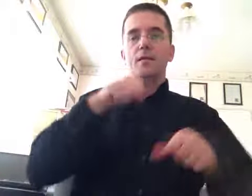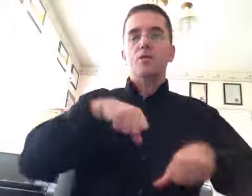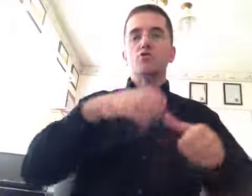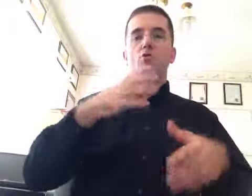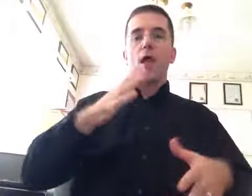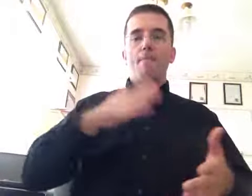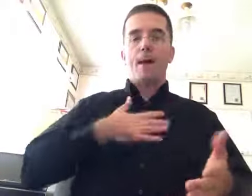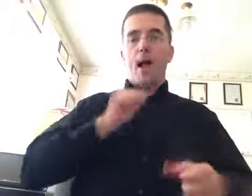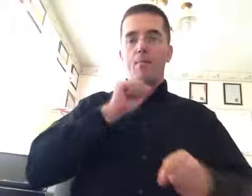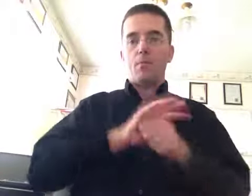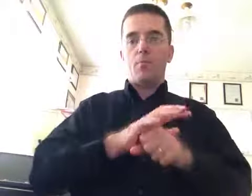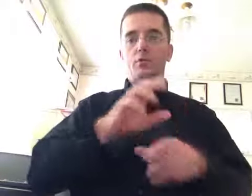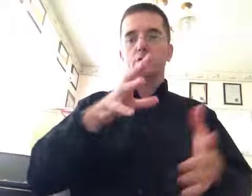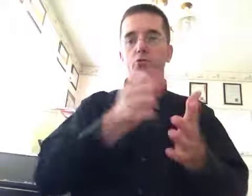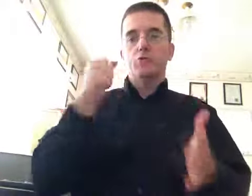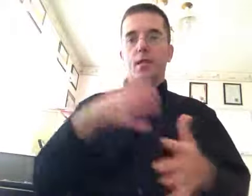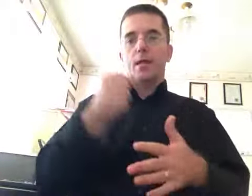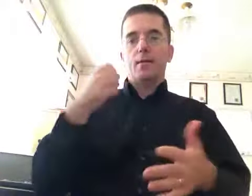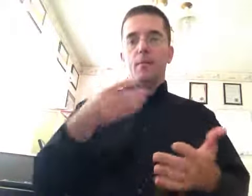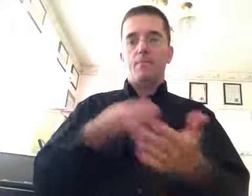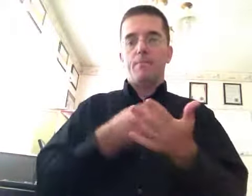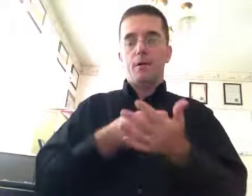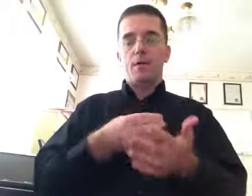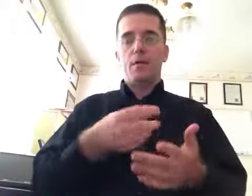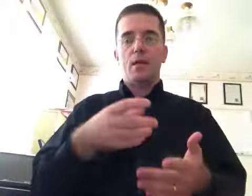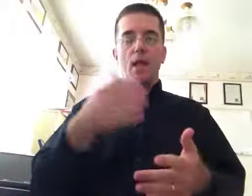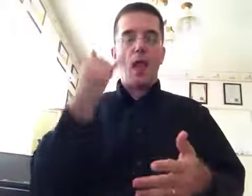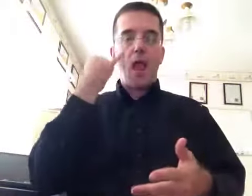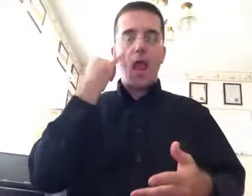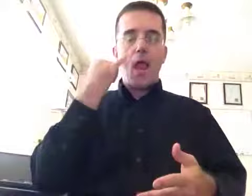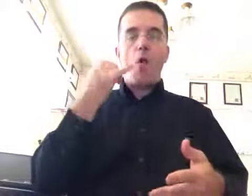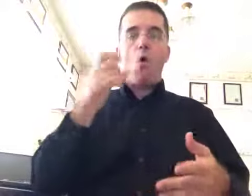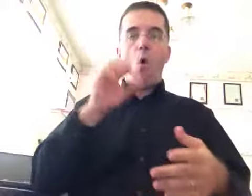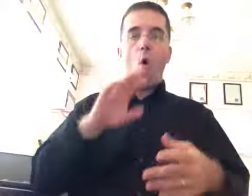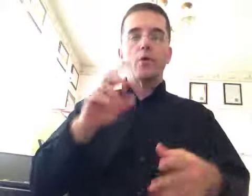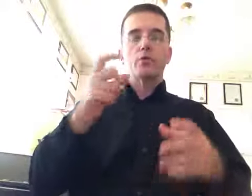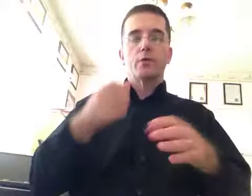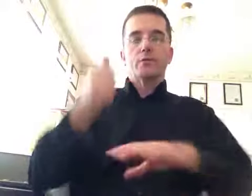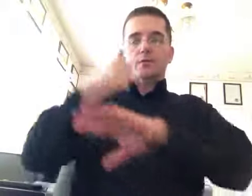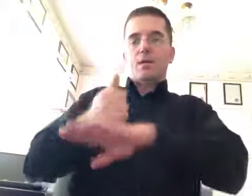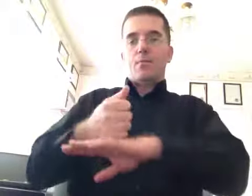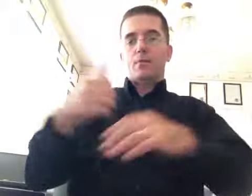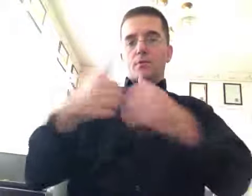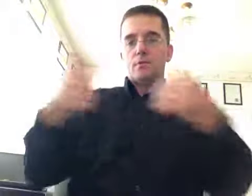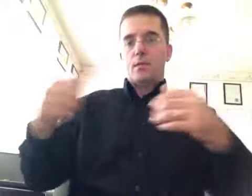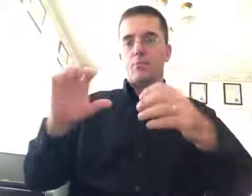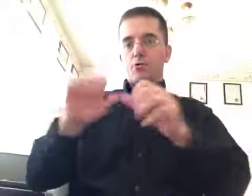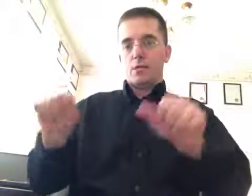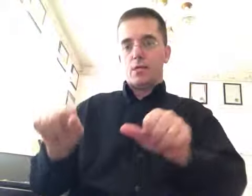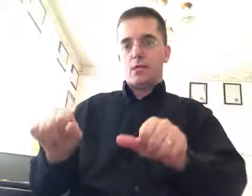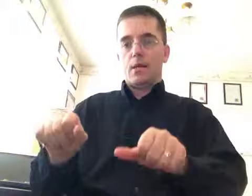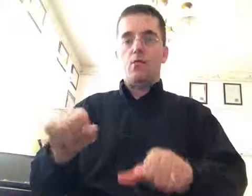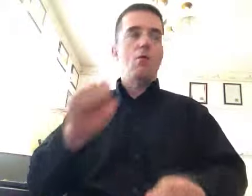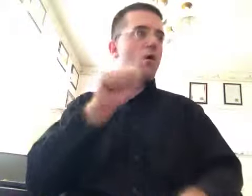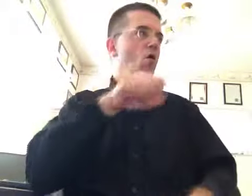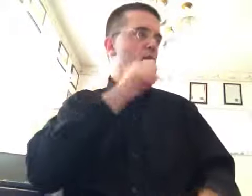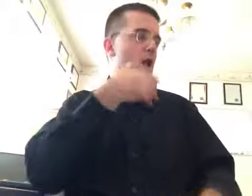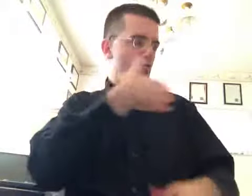lump sum or settle, or take the deal and set up a separate checking account. You can set up a separate checking account if you want. What's the deal? How much are